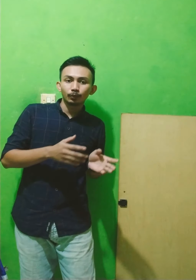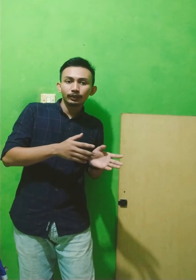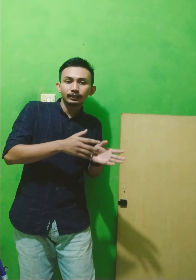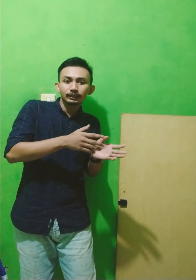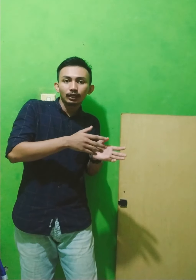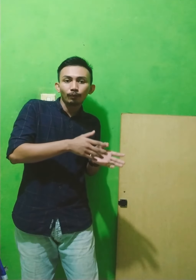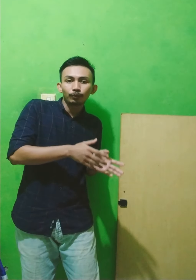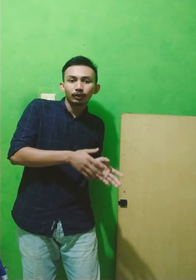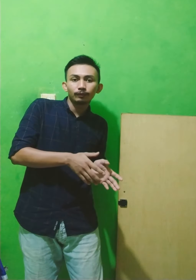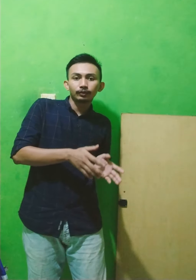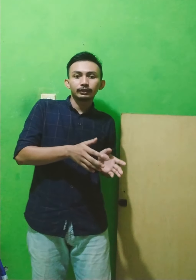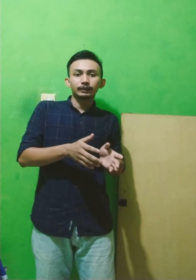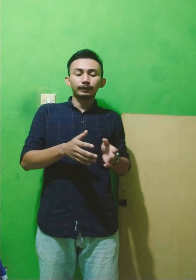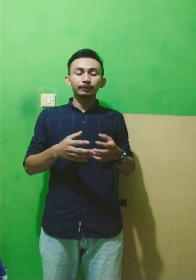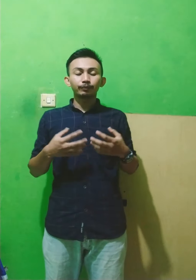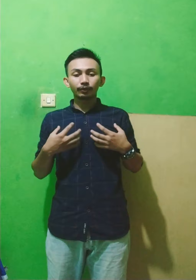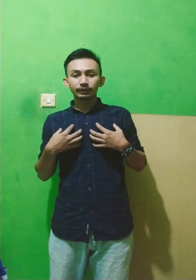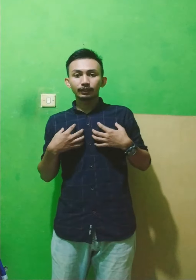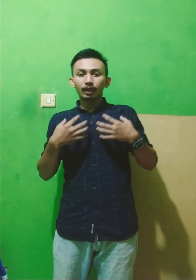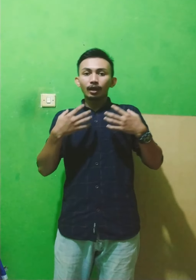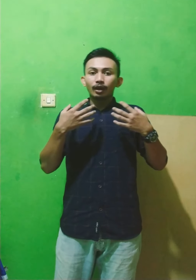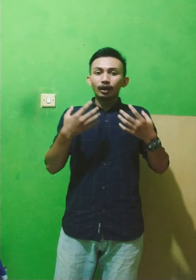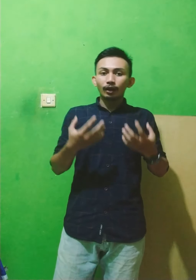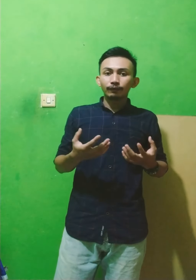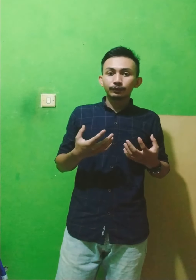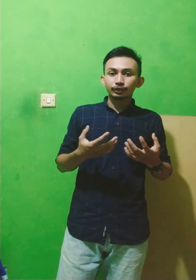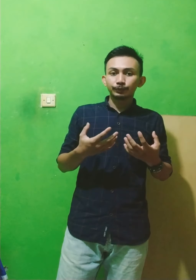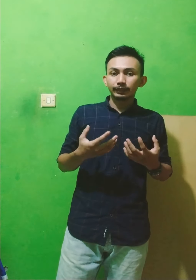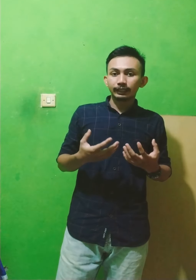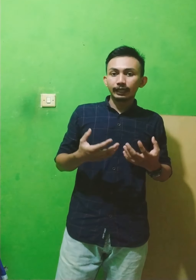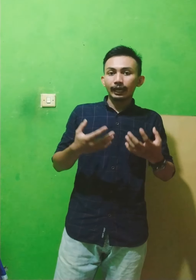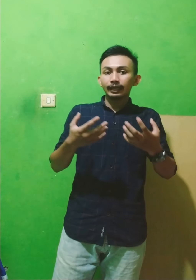with an overall positive impression of your speaking and